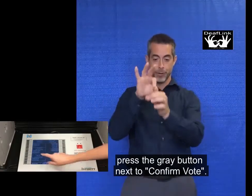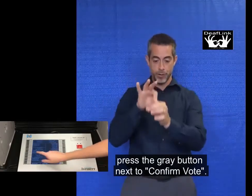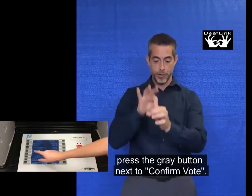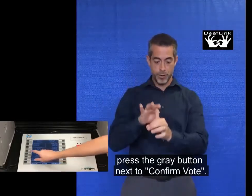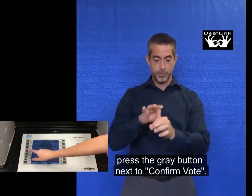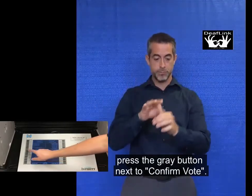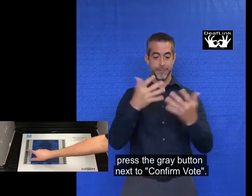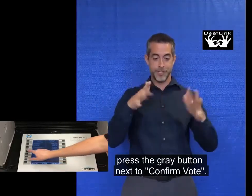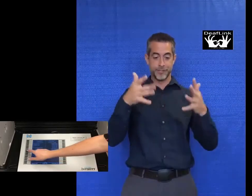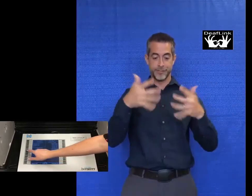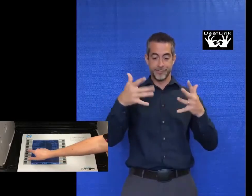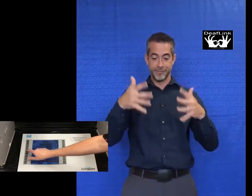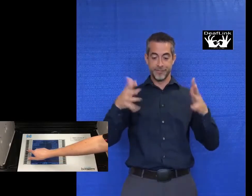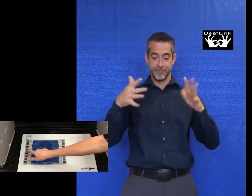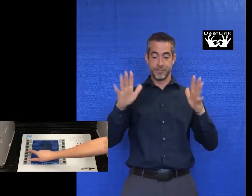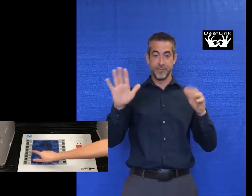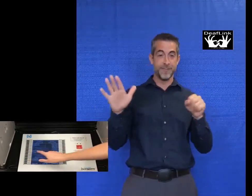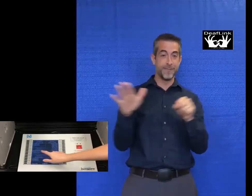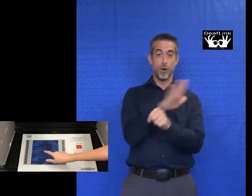Confirm Vote.